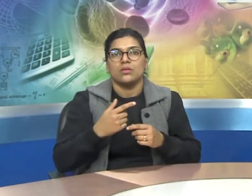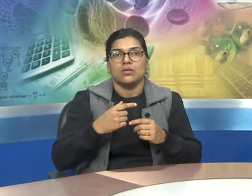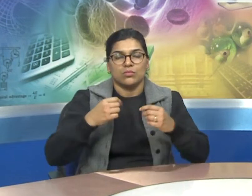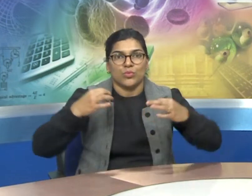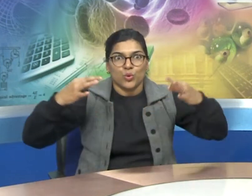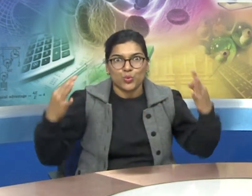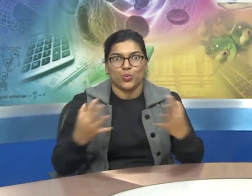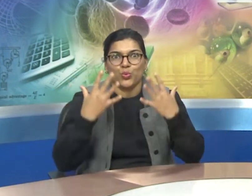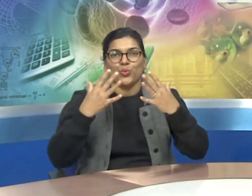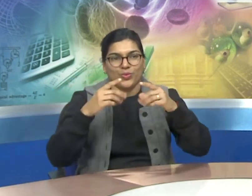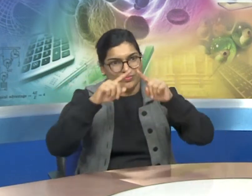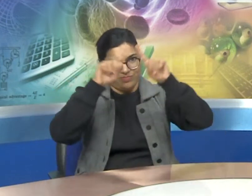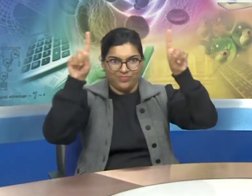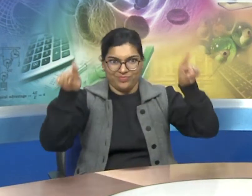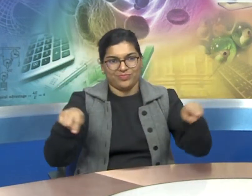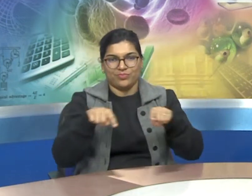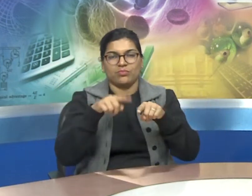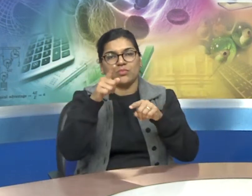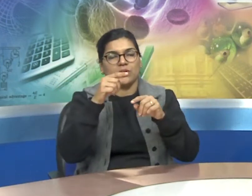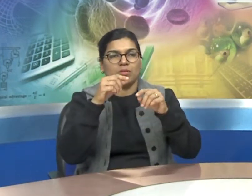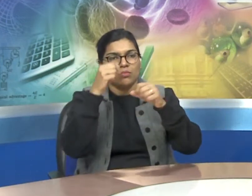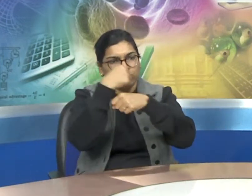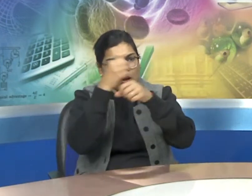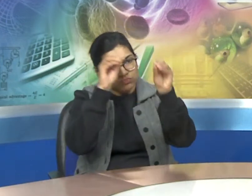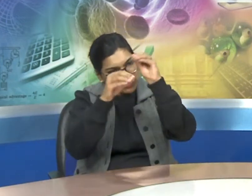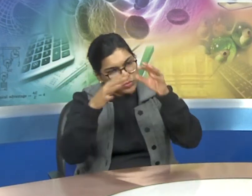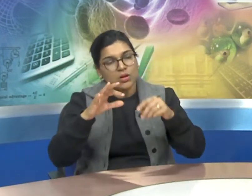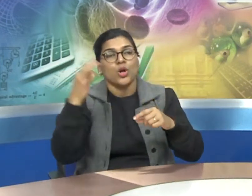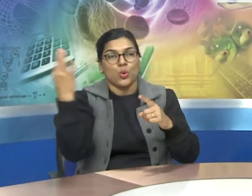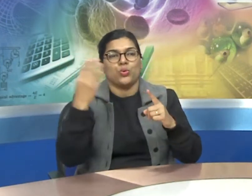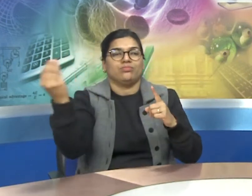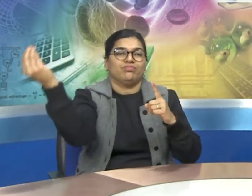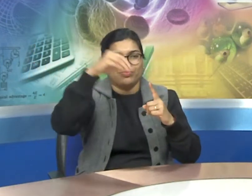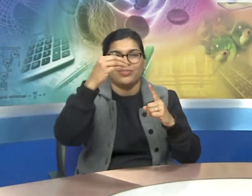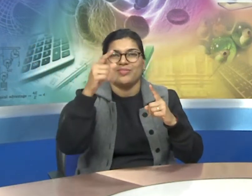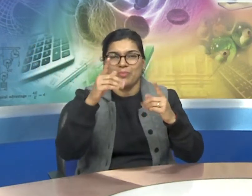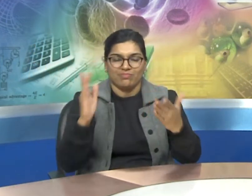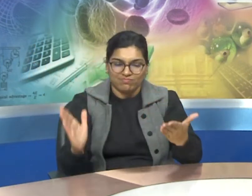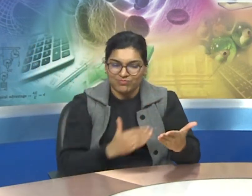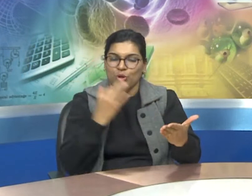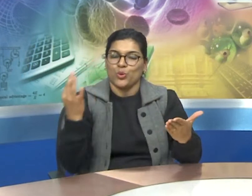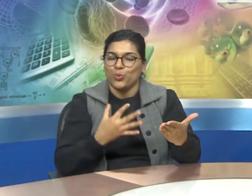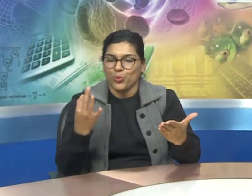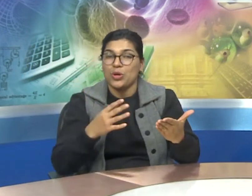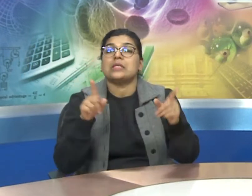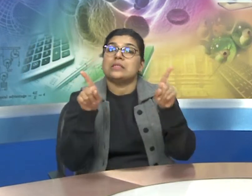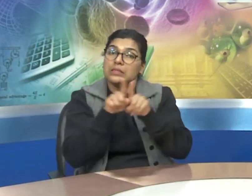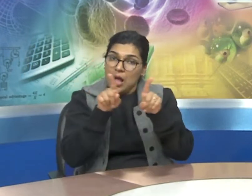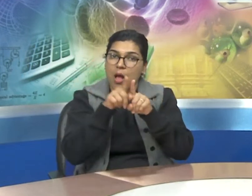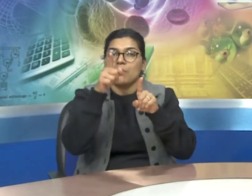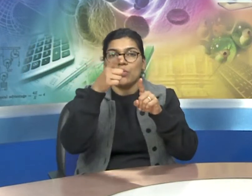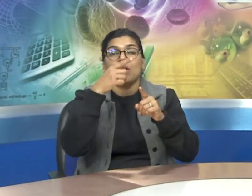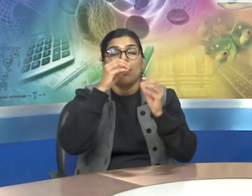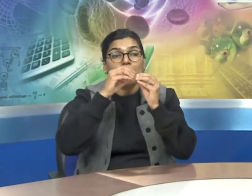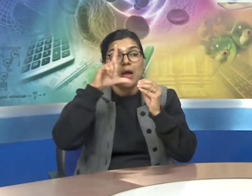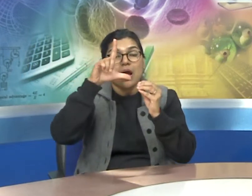Now the image which you can see on screen is of a blank presentation. Just like